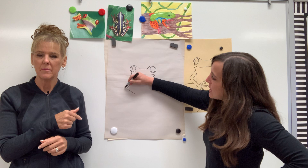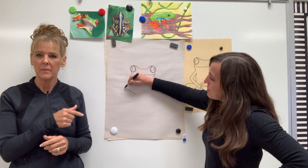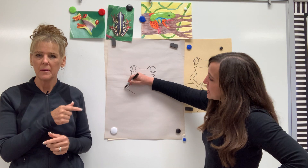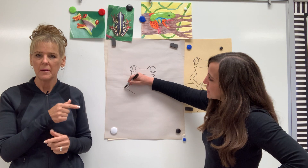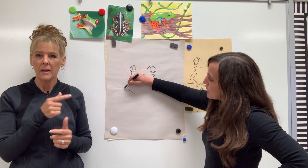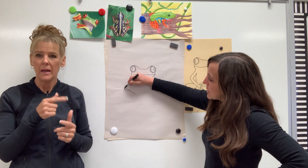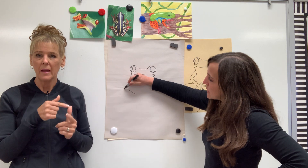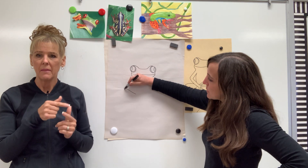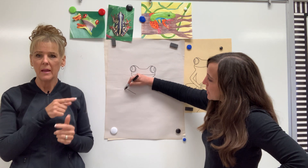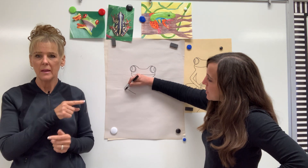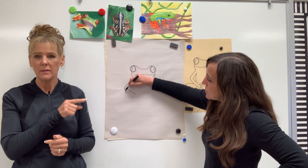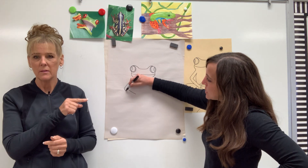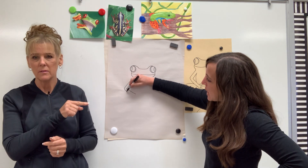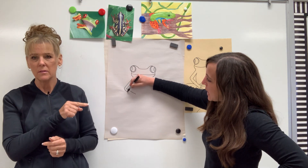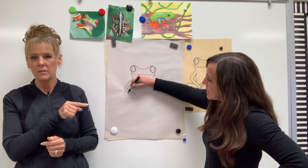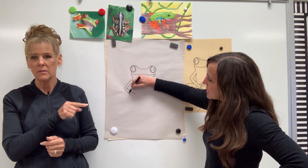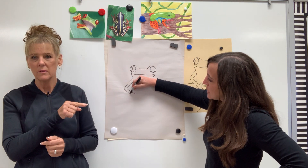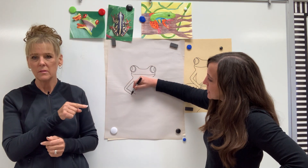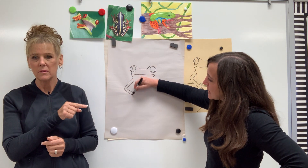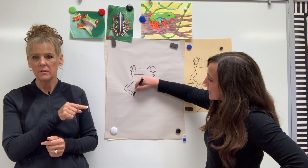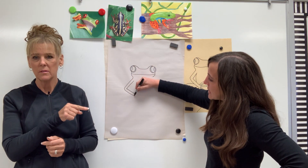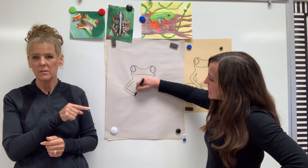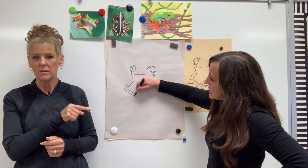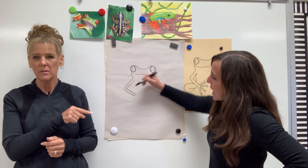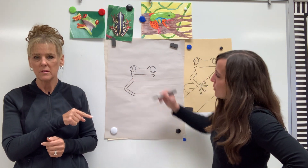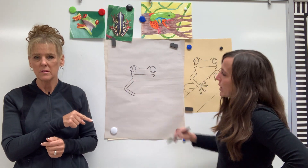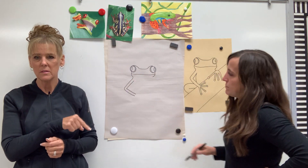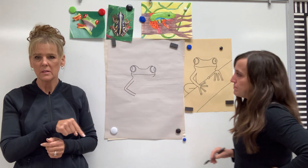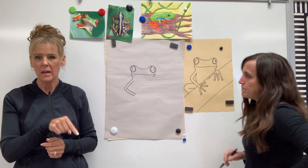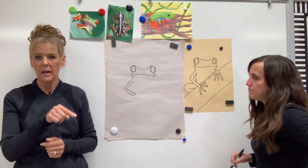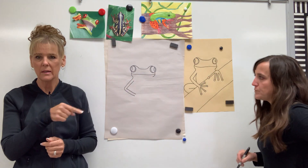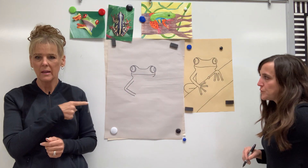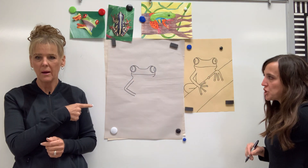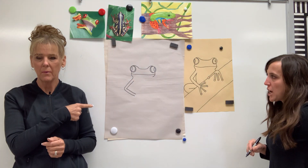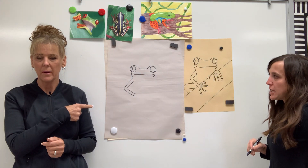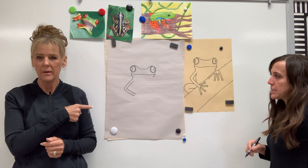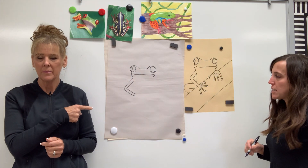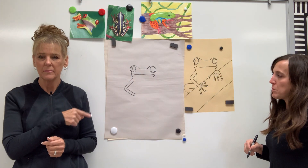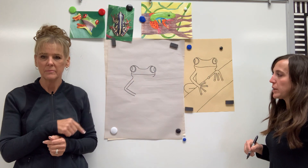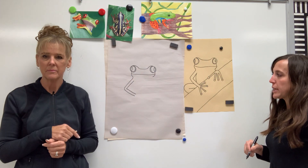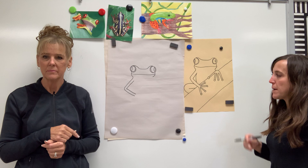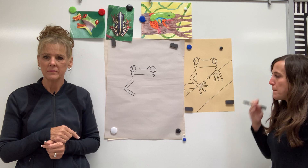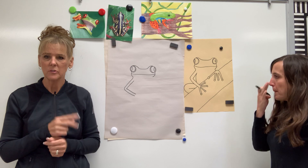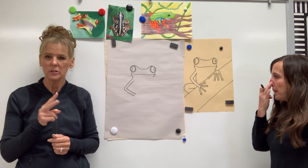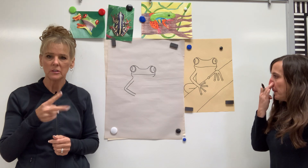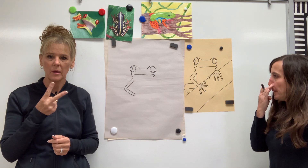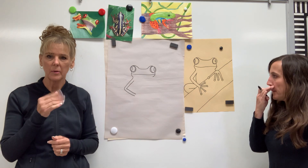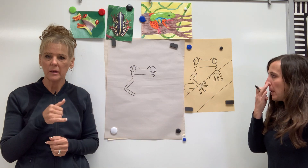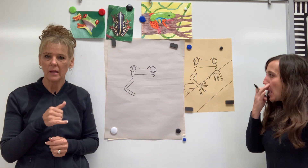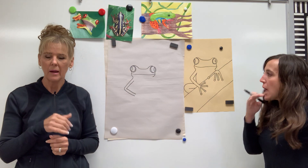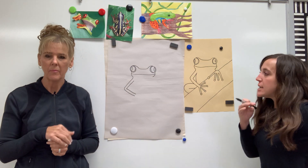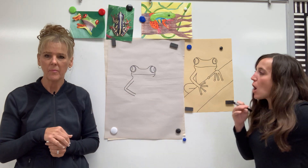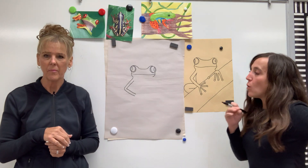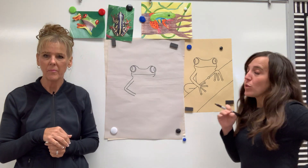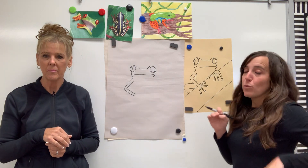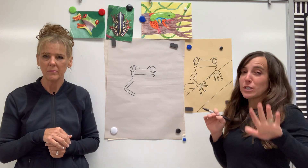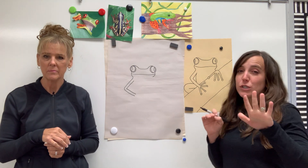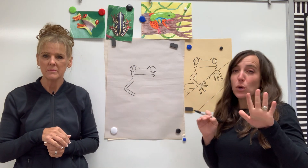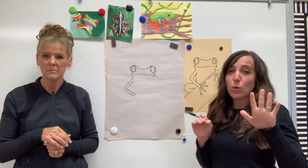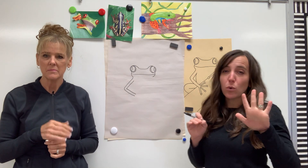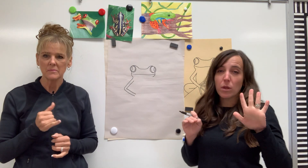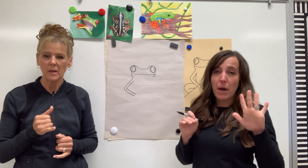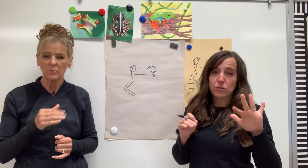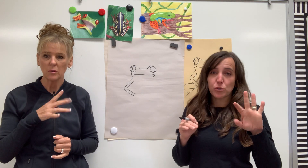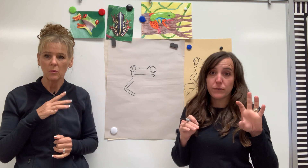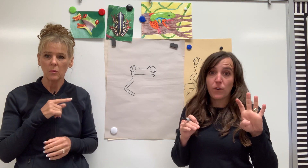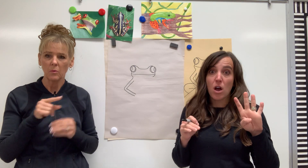And then I'm gonna swing this around and it's gonna slant in that way. Just doubling it. Now, what's